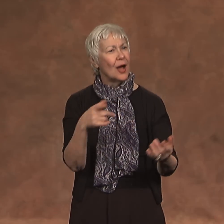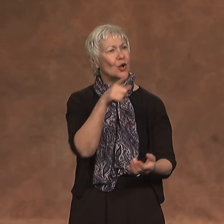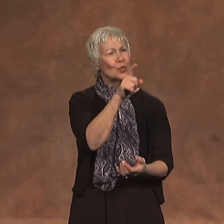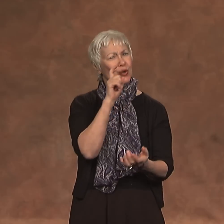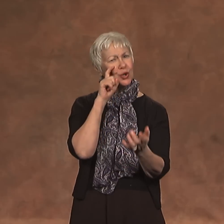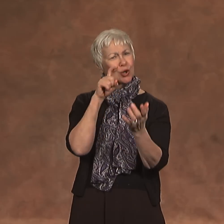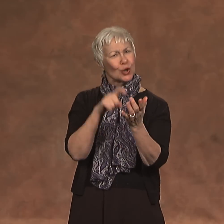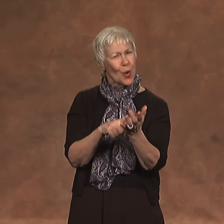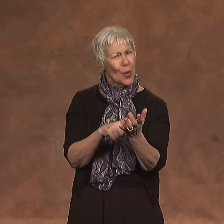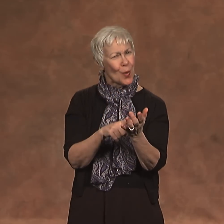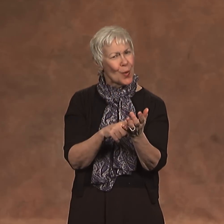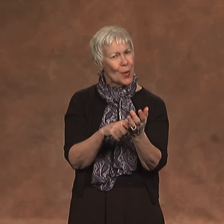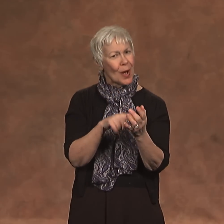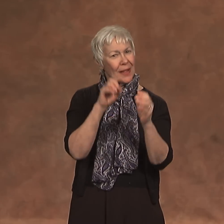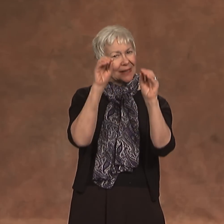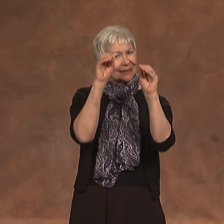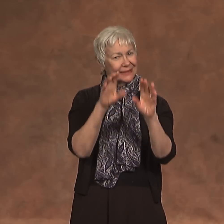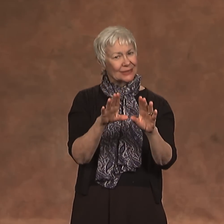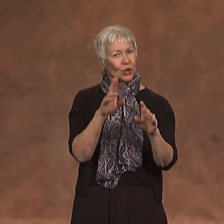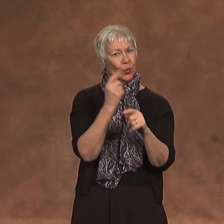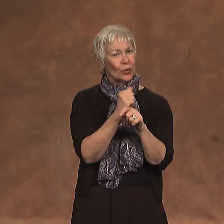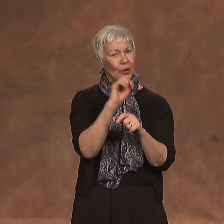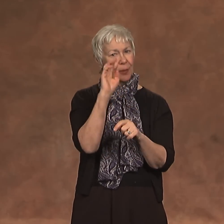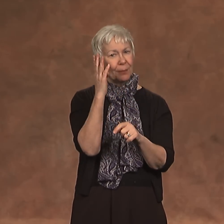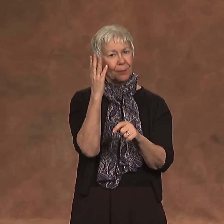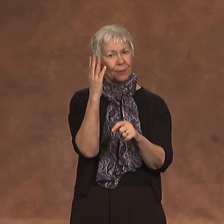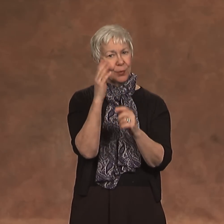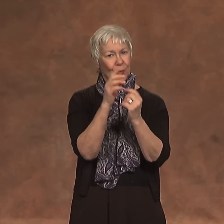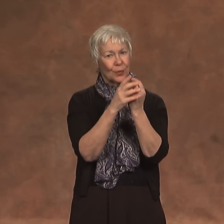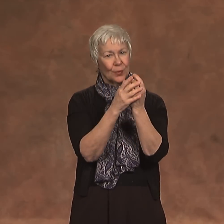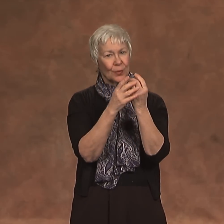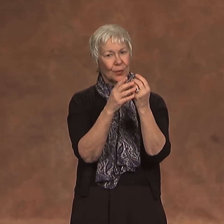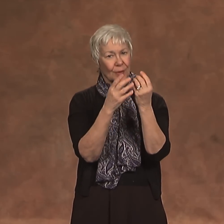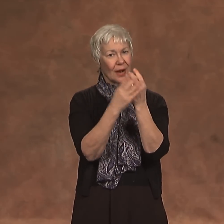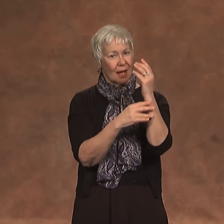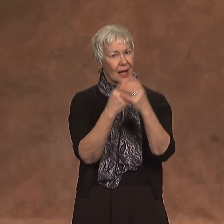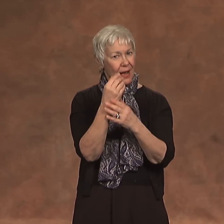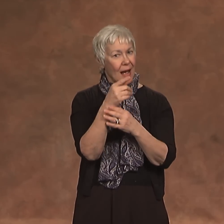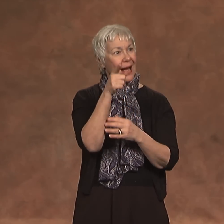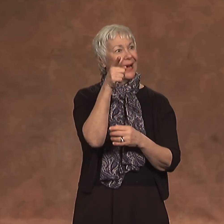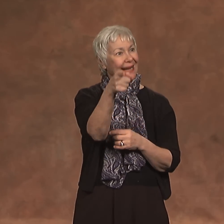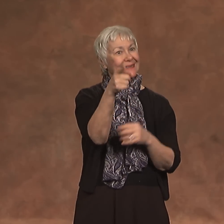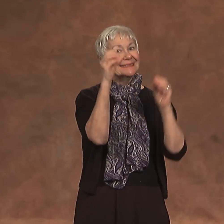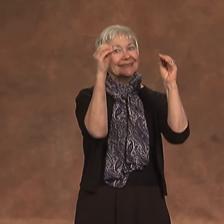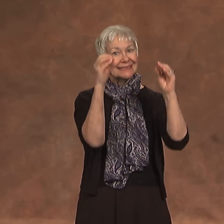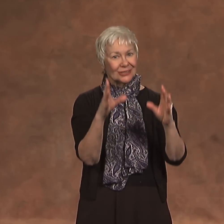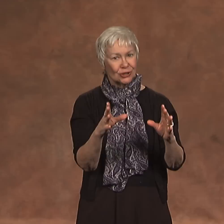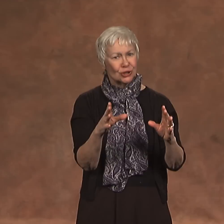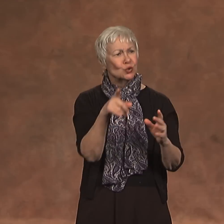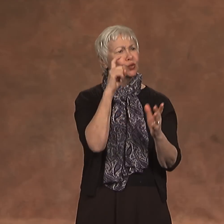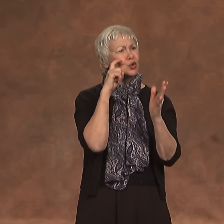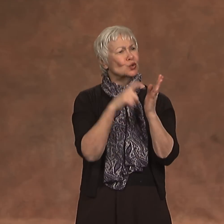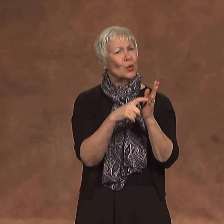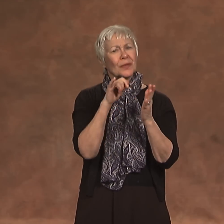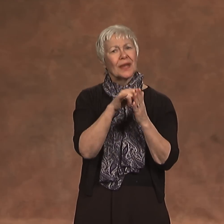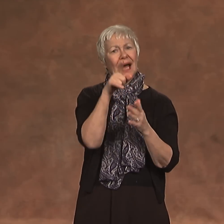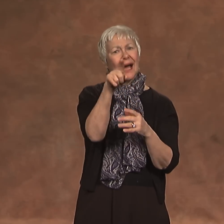As you can see, in this next photo, the teacher at the forefront of the photo has shifted his body and sign